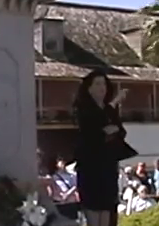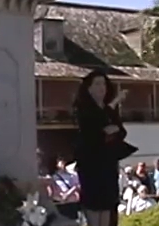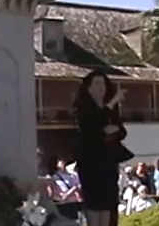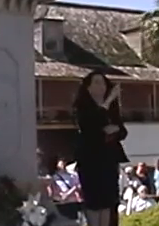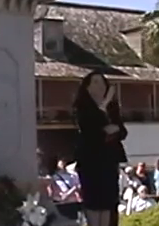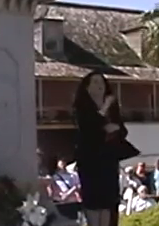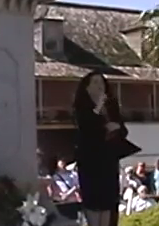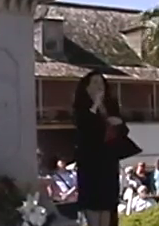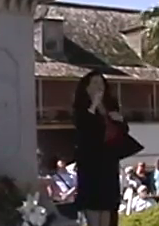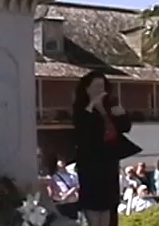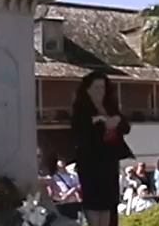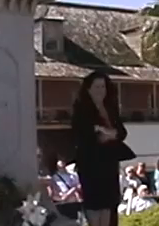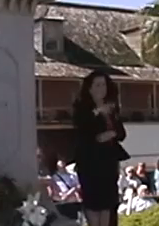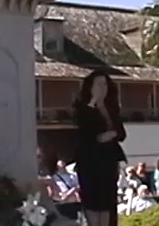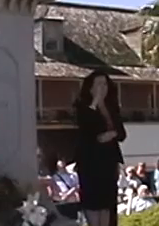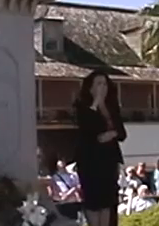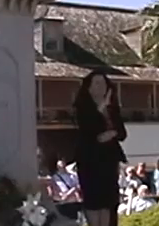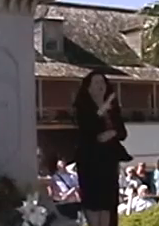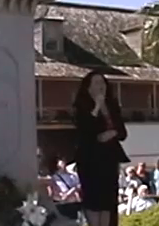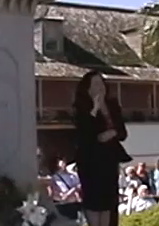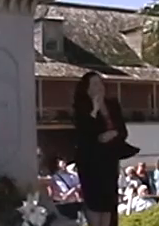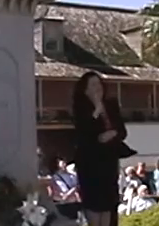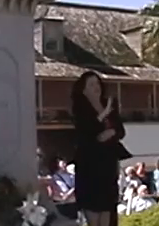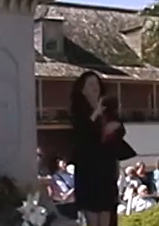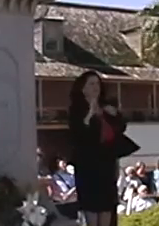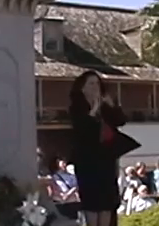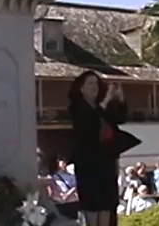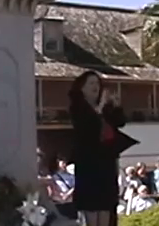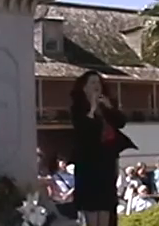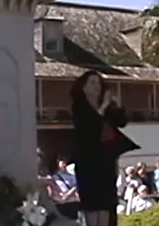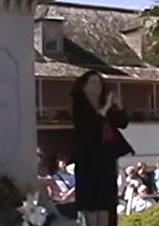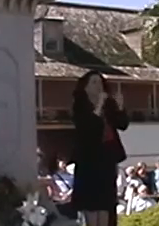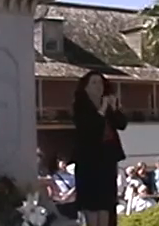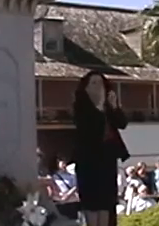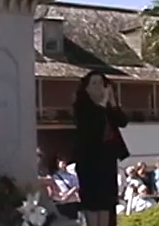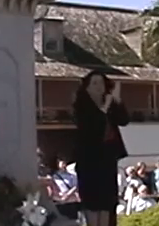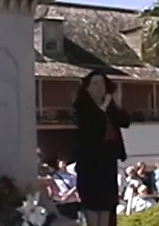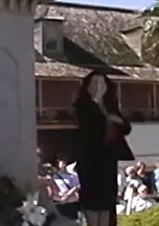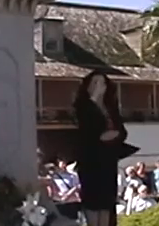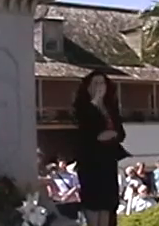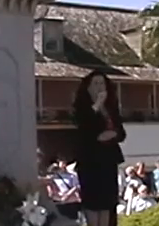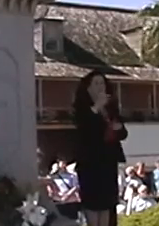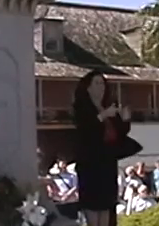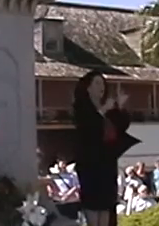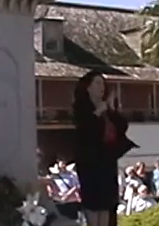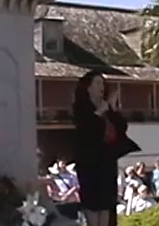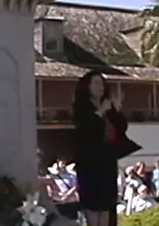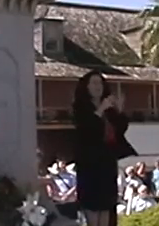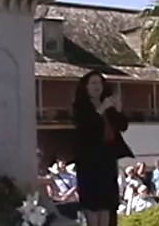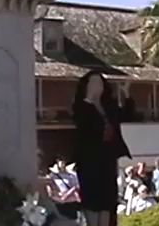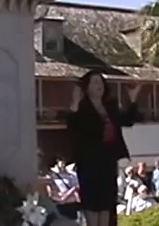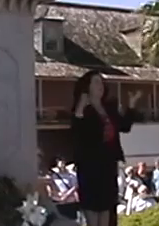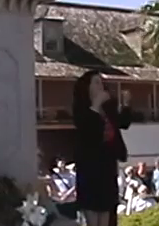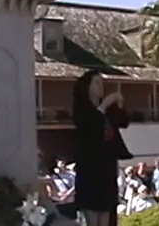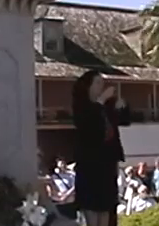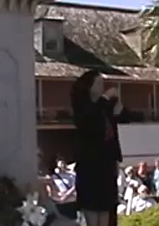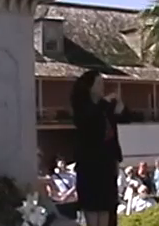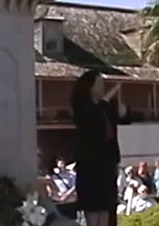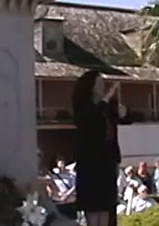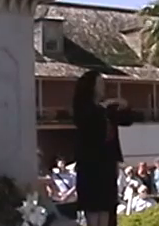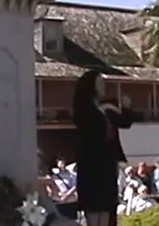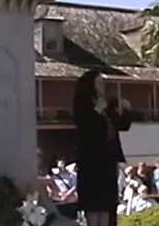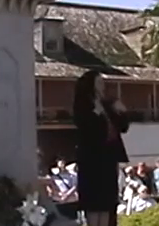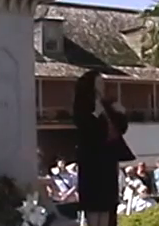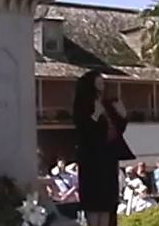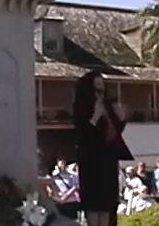his conquest, and his ties with the state of Florida will require much more time than what I